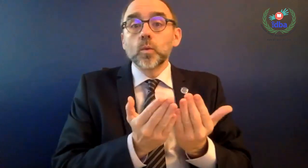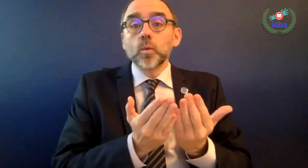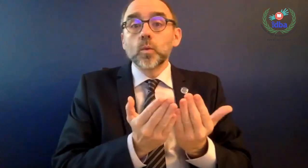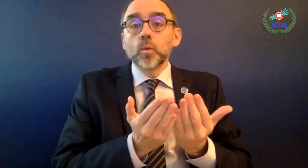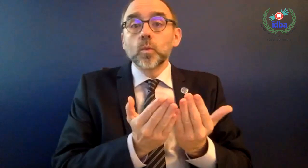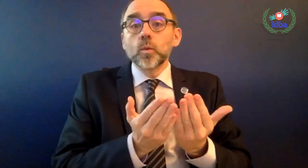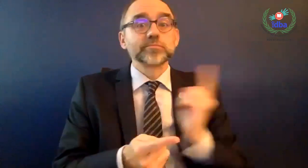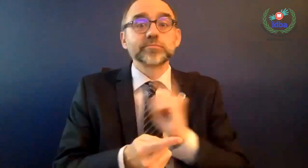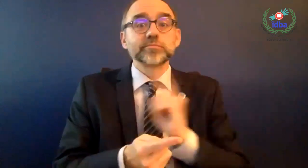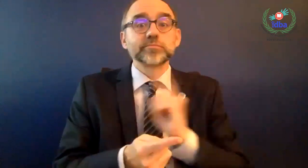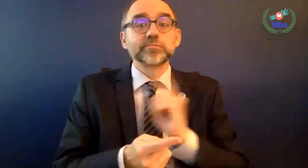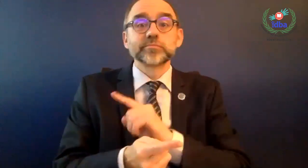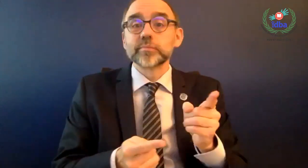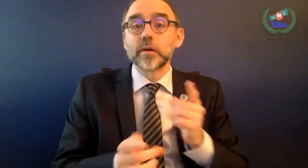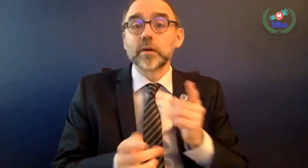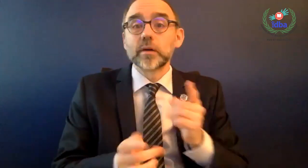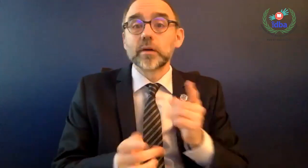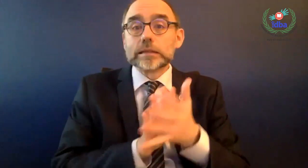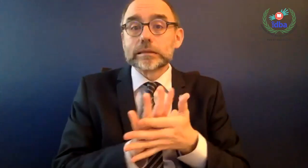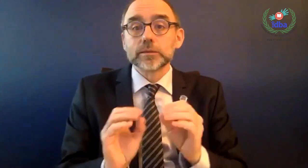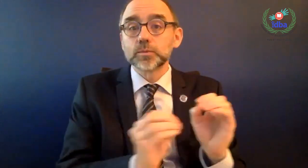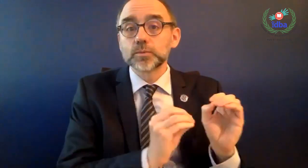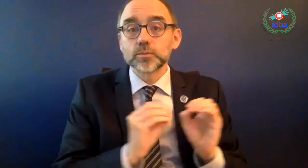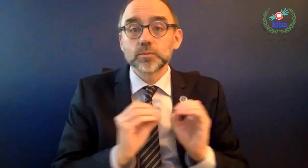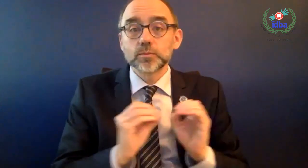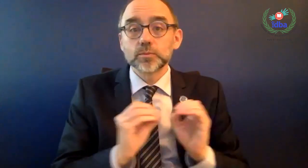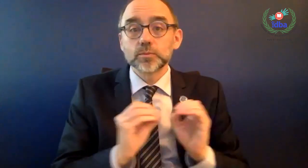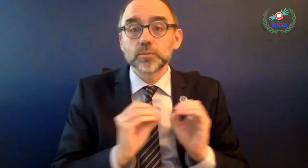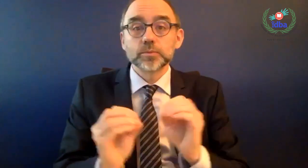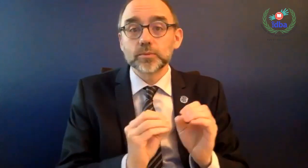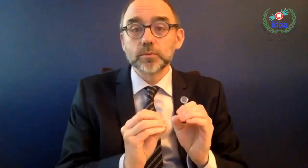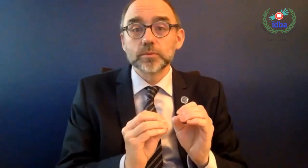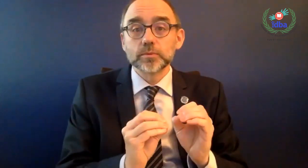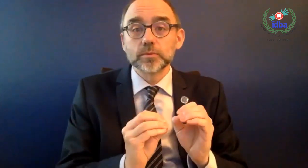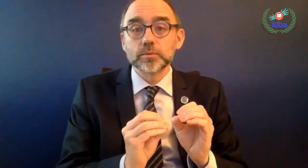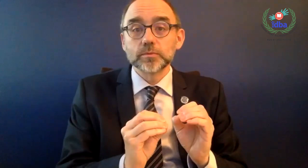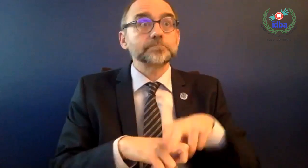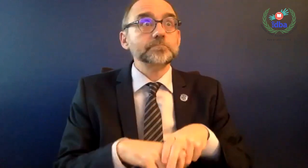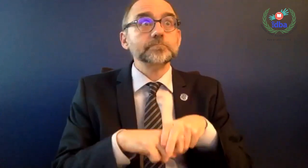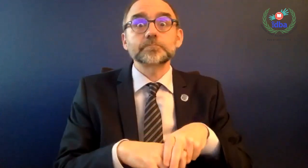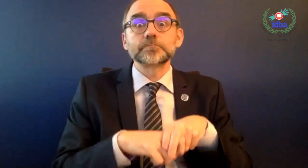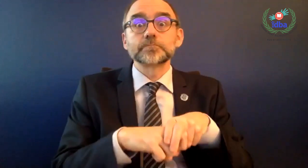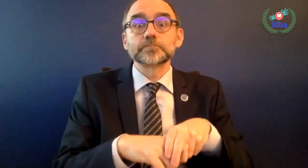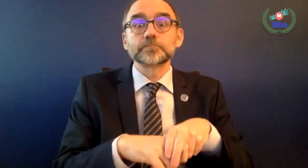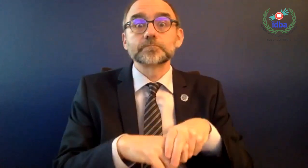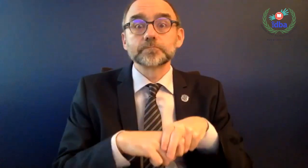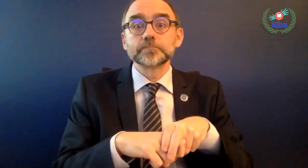either go in the general school where nobody signs to them, nobody uses sign language, and they just